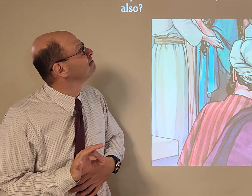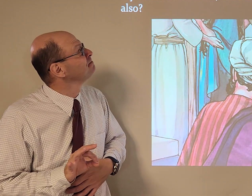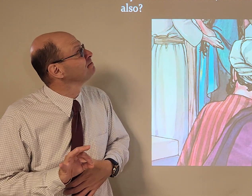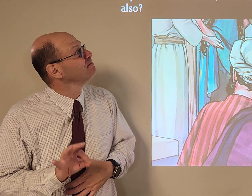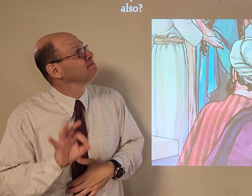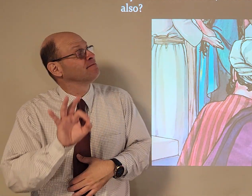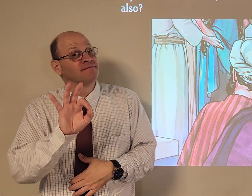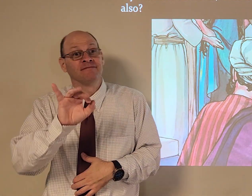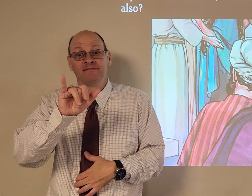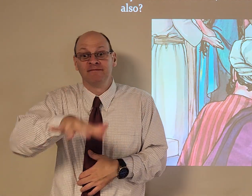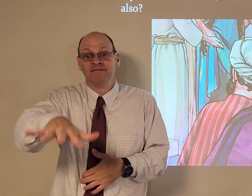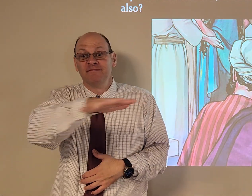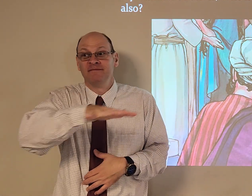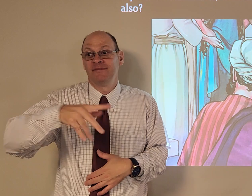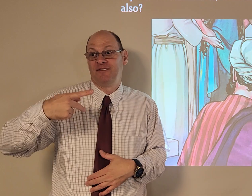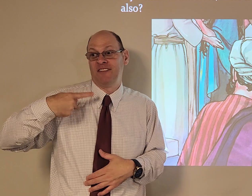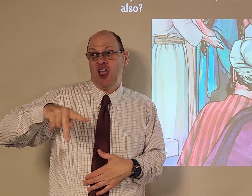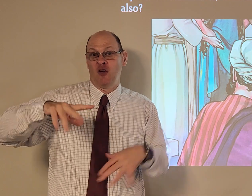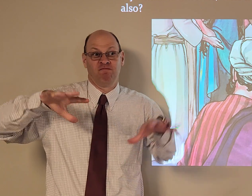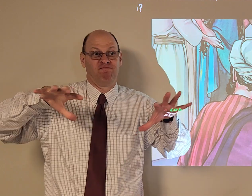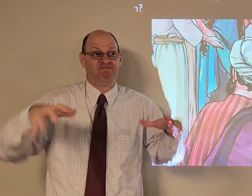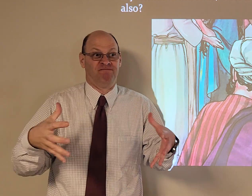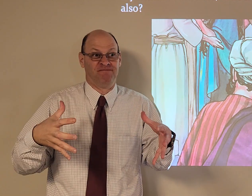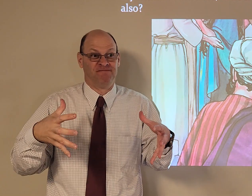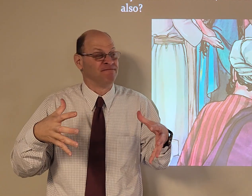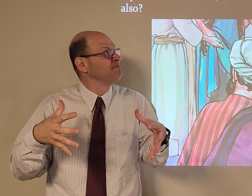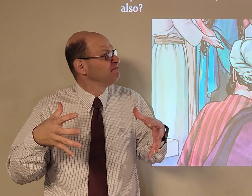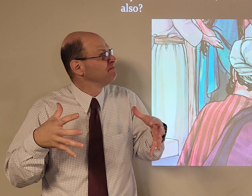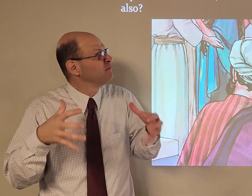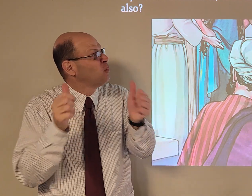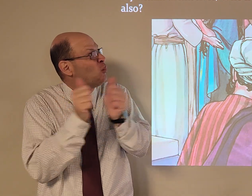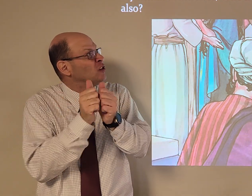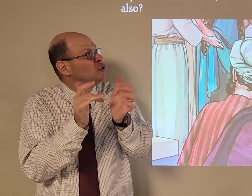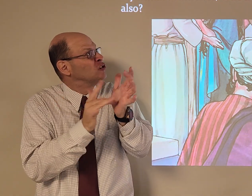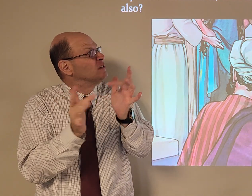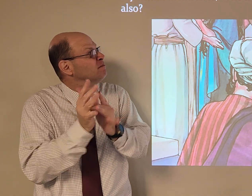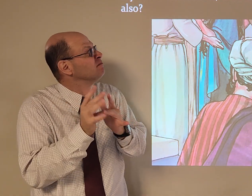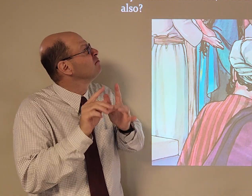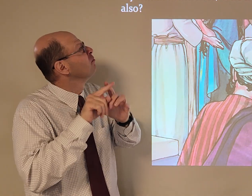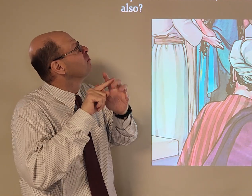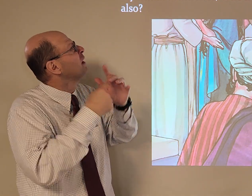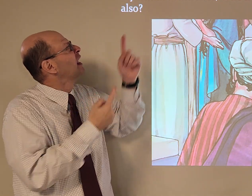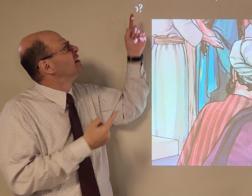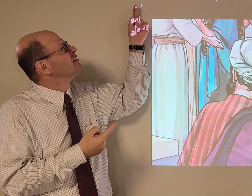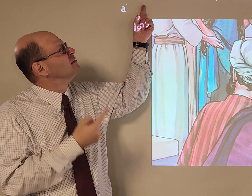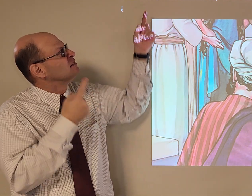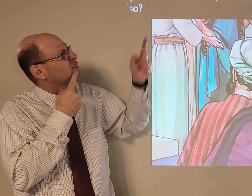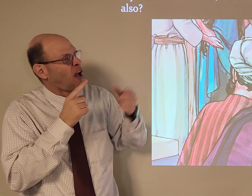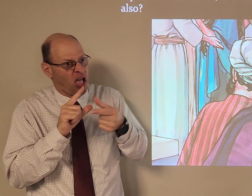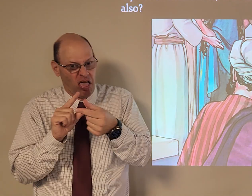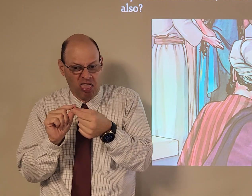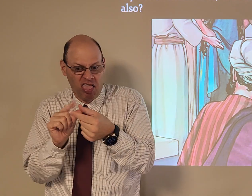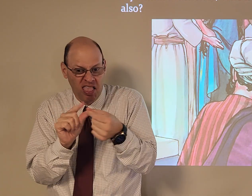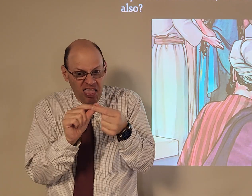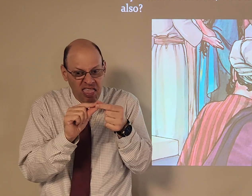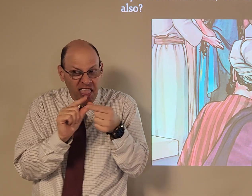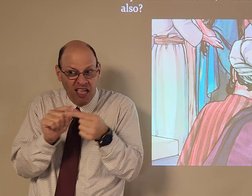49, and those that were around, they saw this, and they that sat at meat with him began to say within